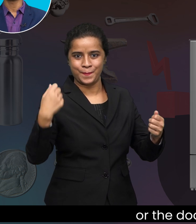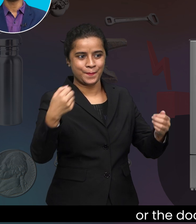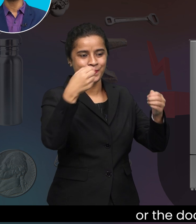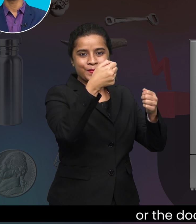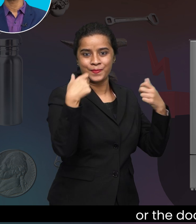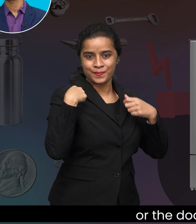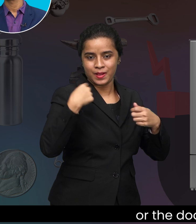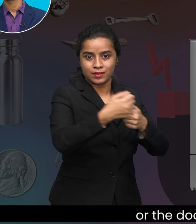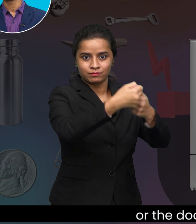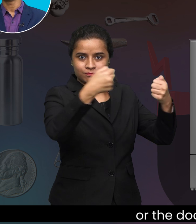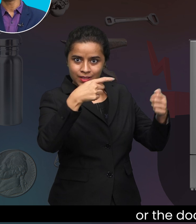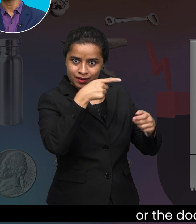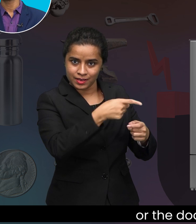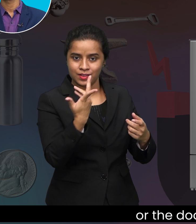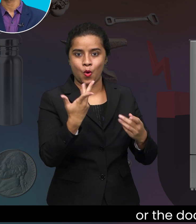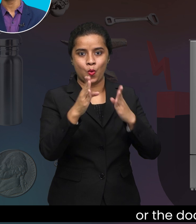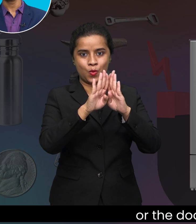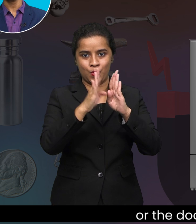of refrigerators?